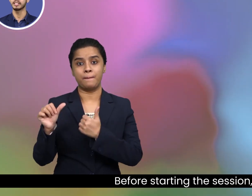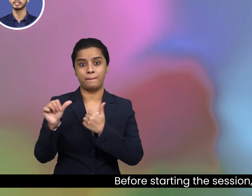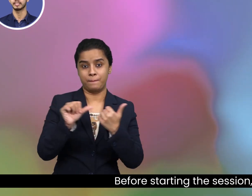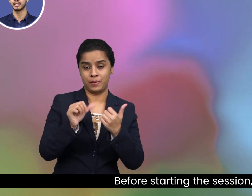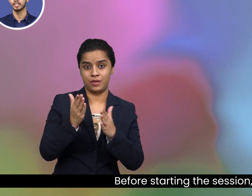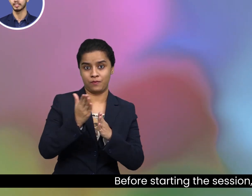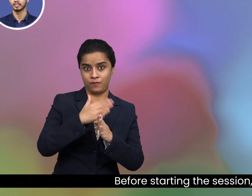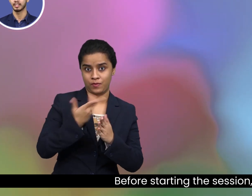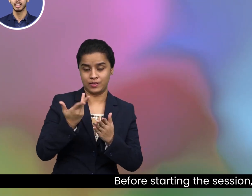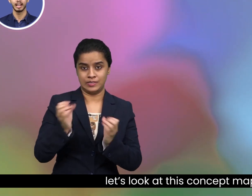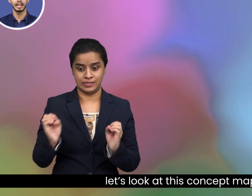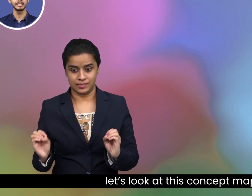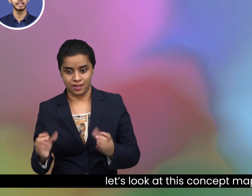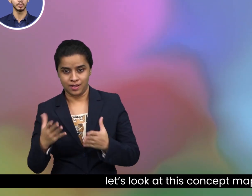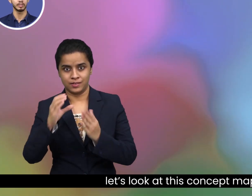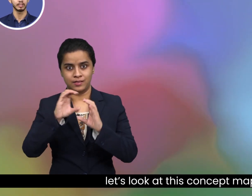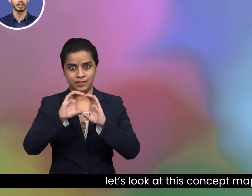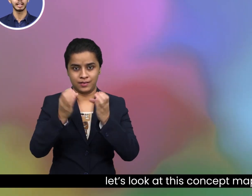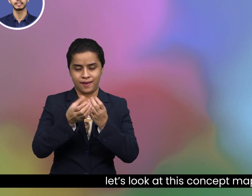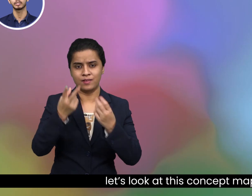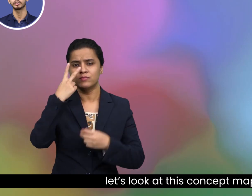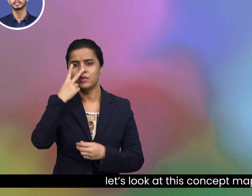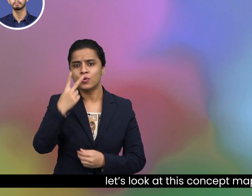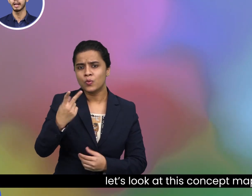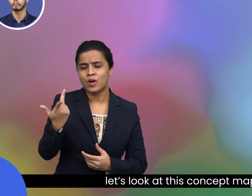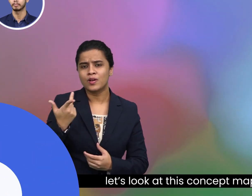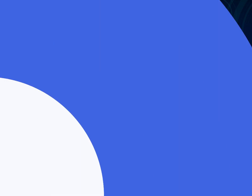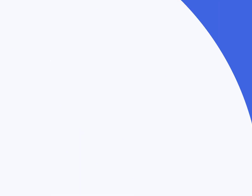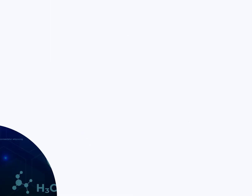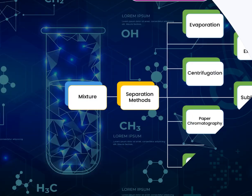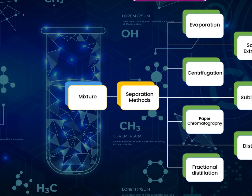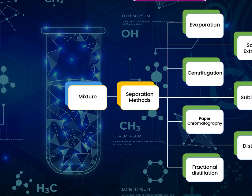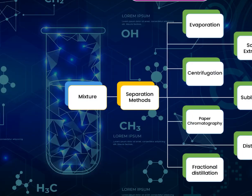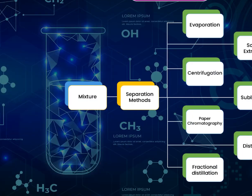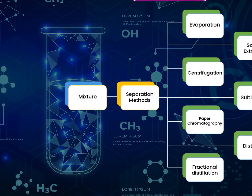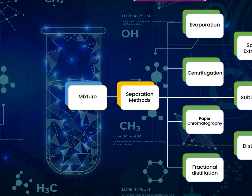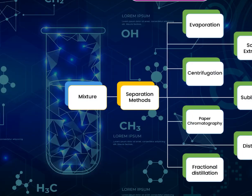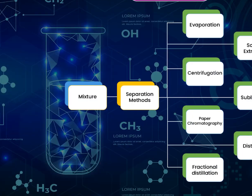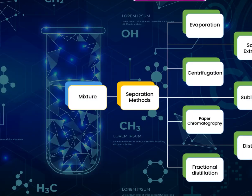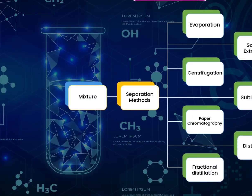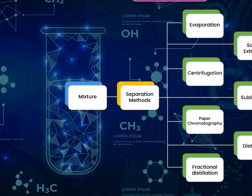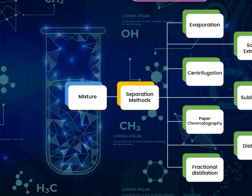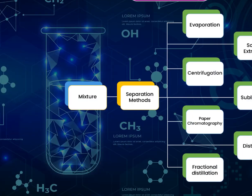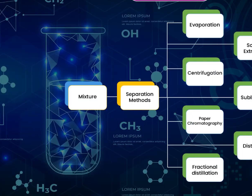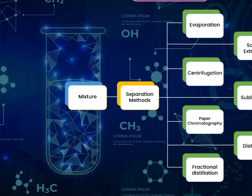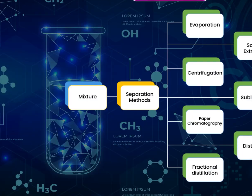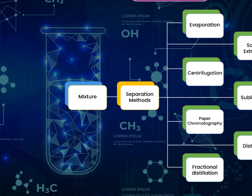Before starting the session, let's look at this concept map.